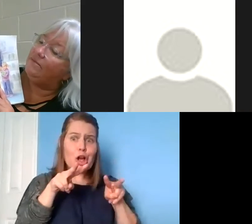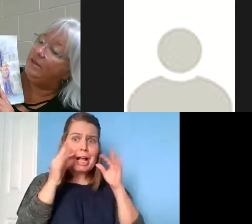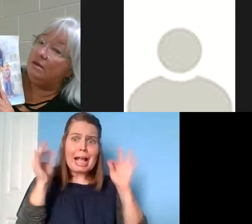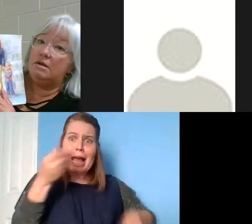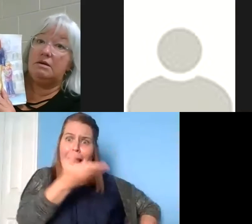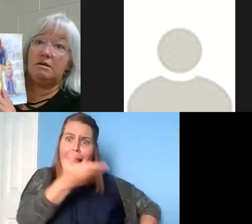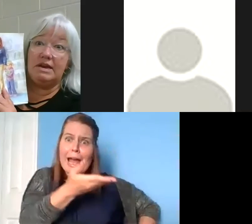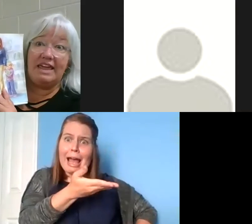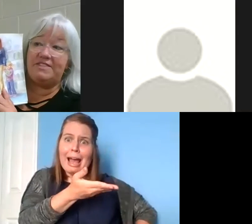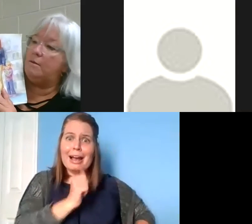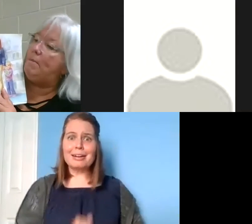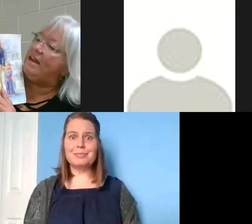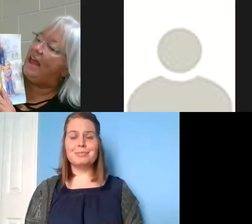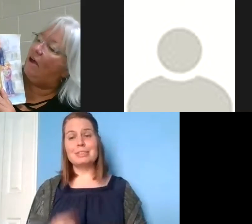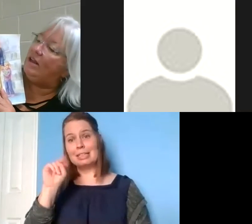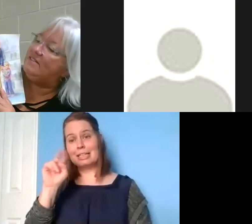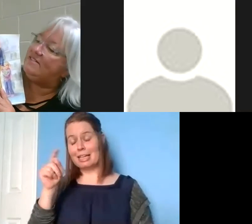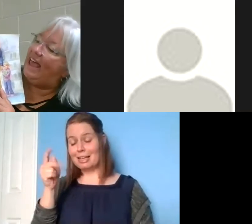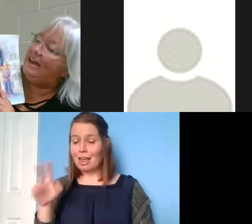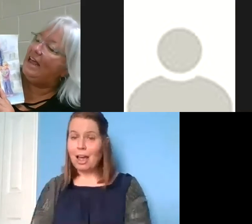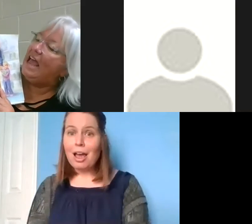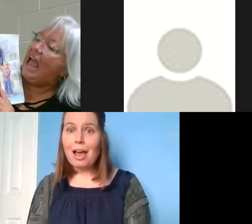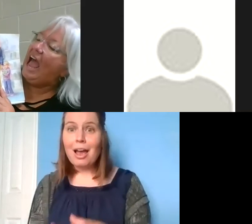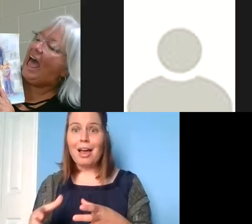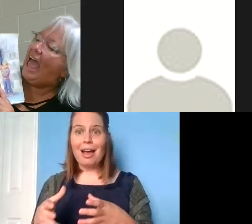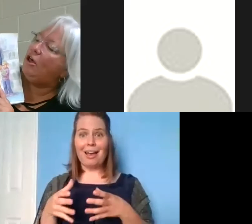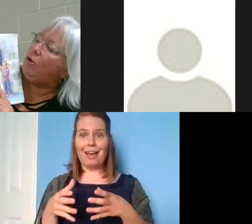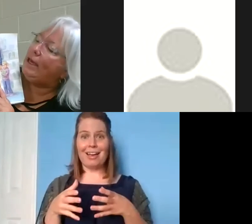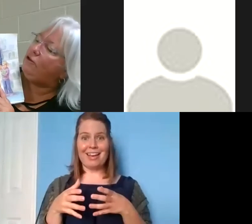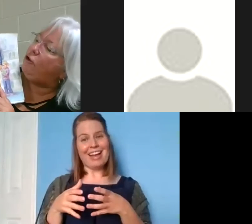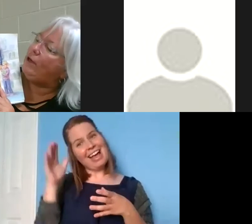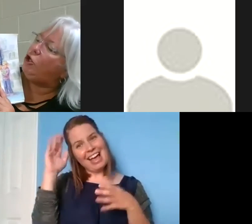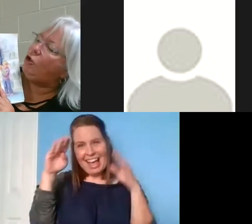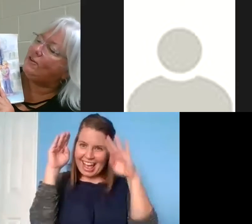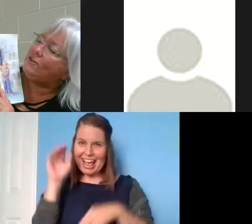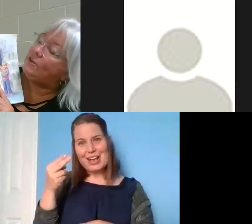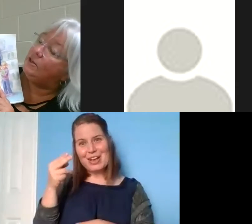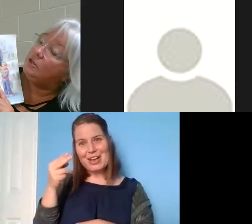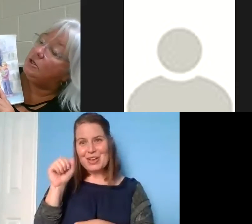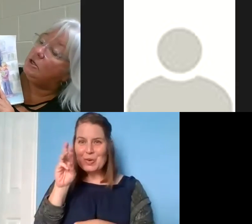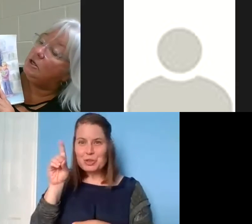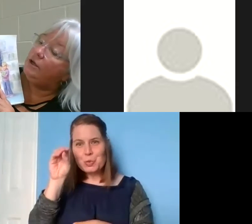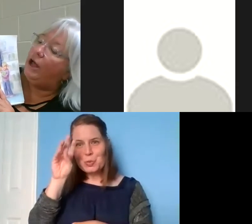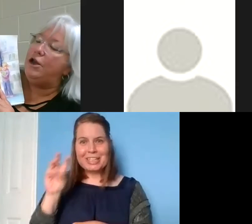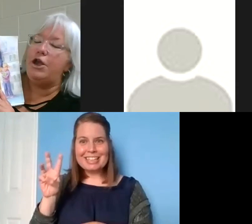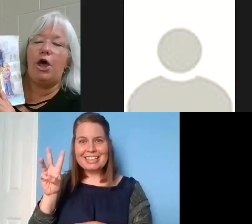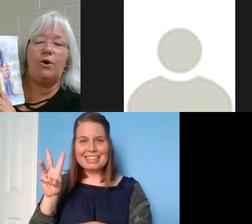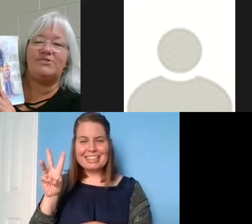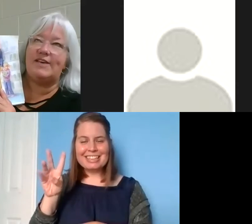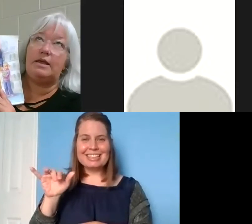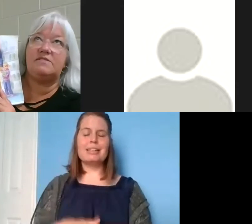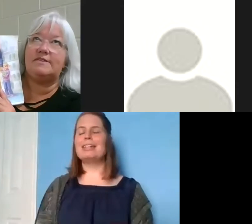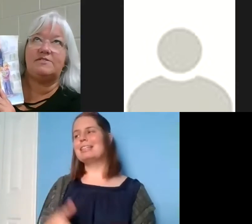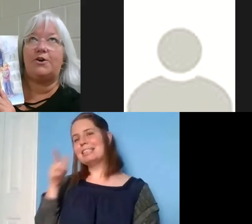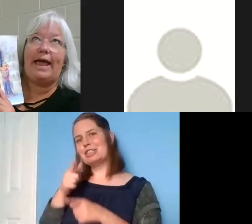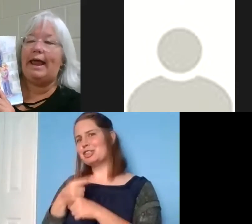library. Nathan bent down and said, hi, hooey, dooey, yooks. No,